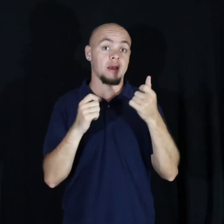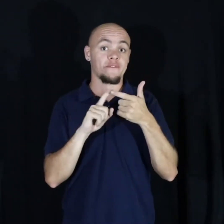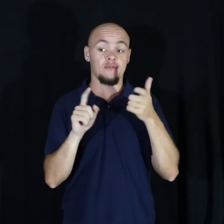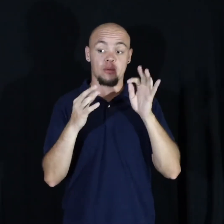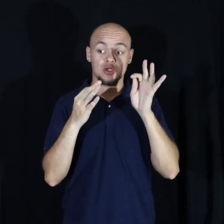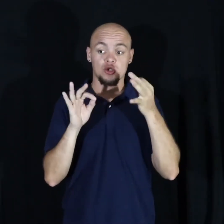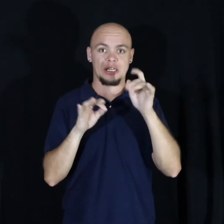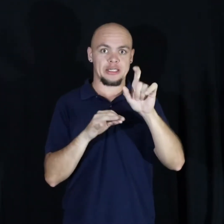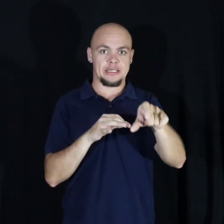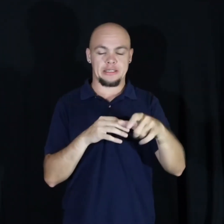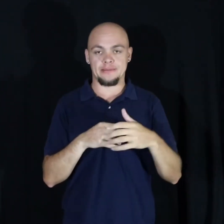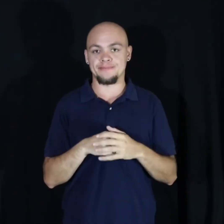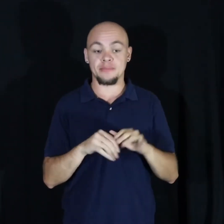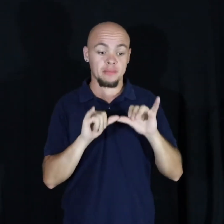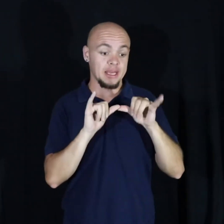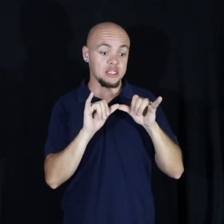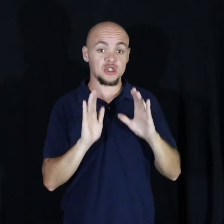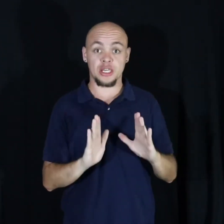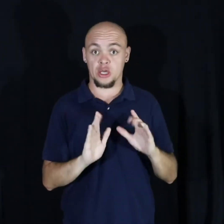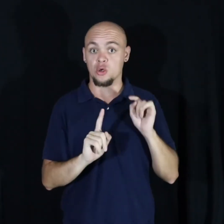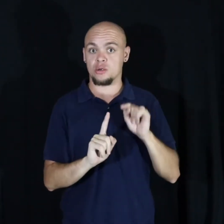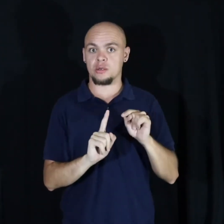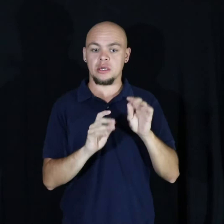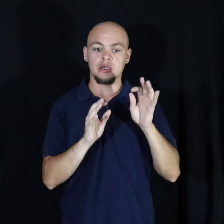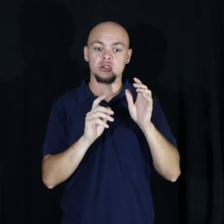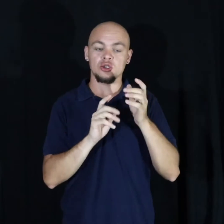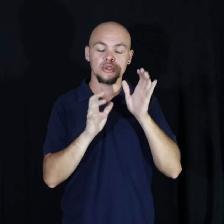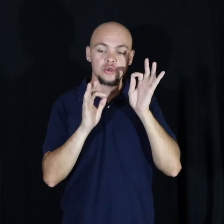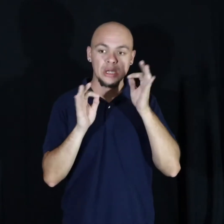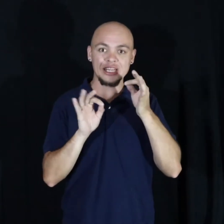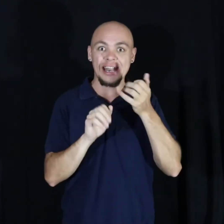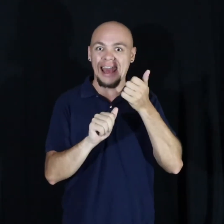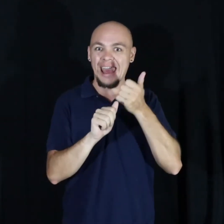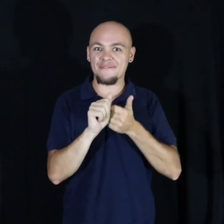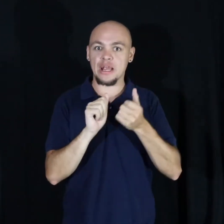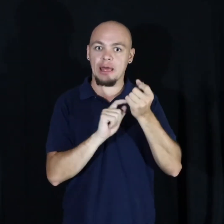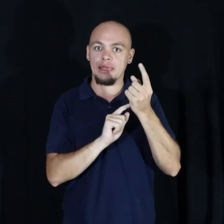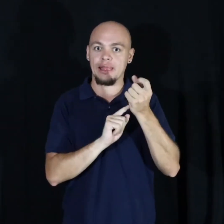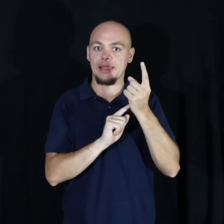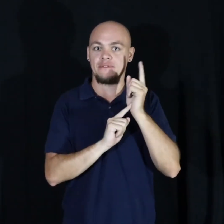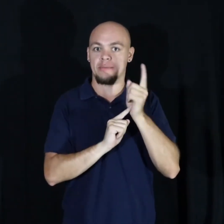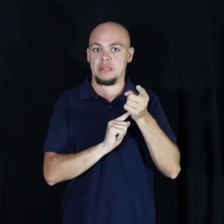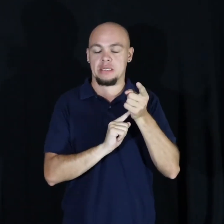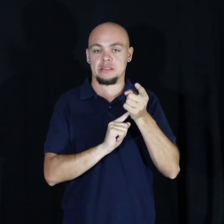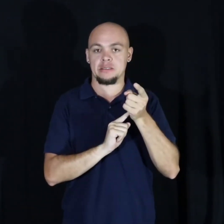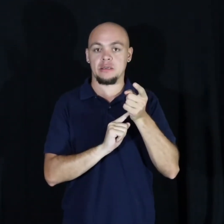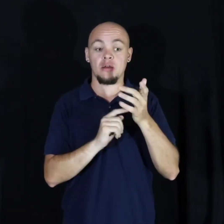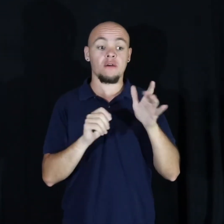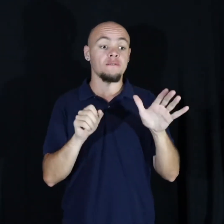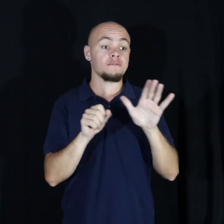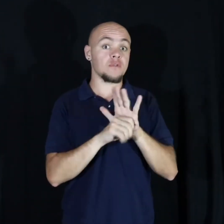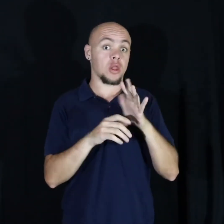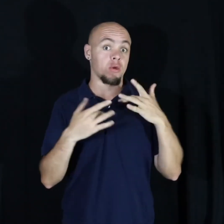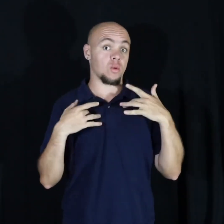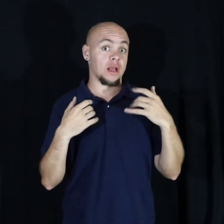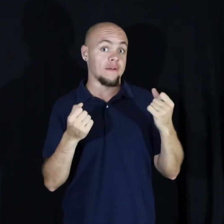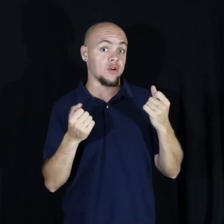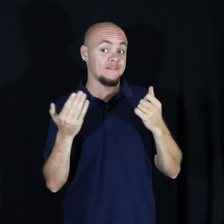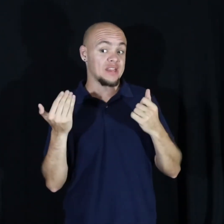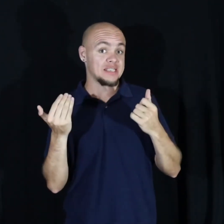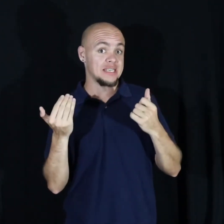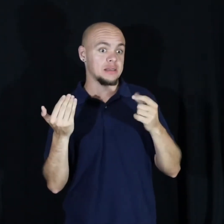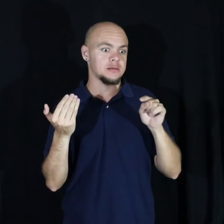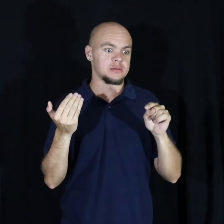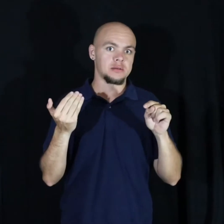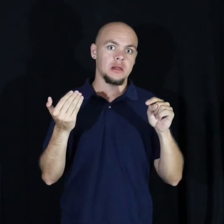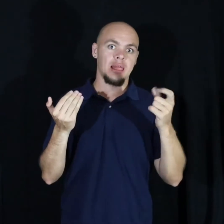problem? Engineers are distracted every 11 minutes, less time than it would take for them to fully recover. Distractions aren't